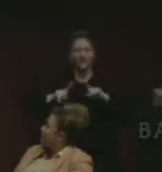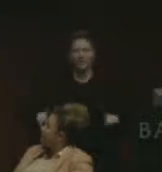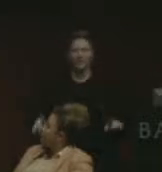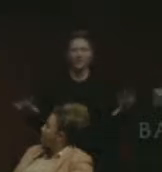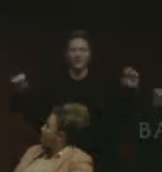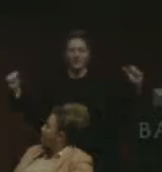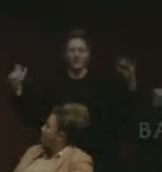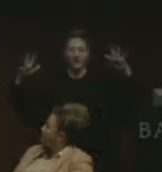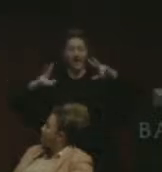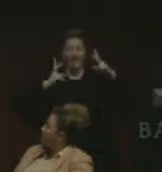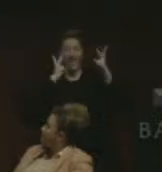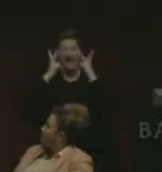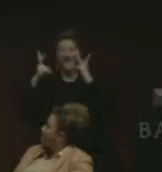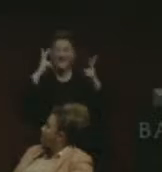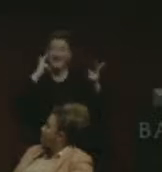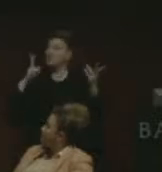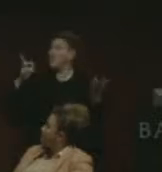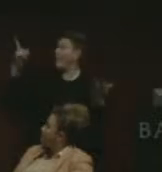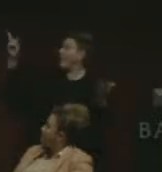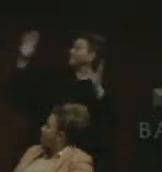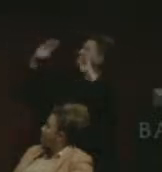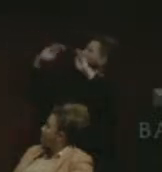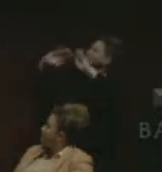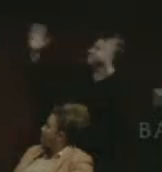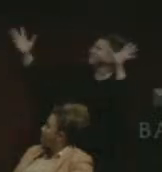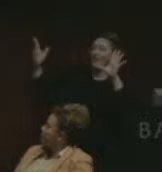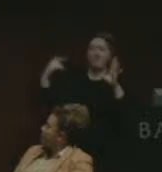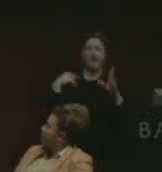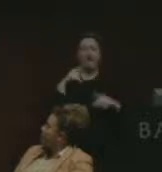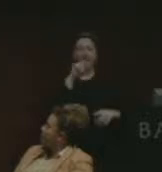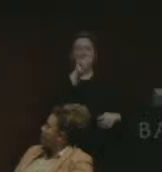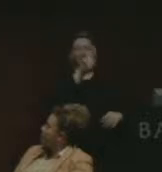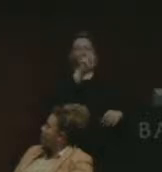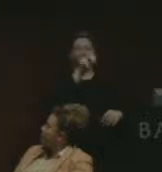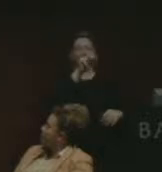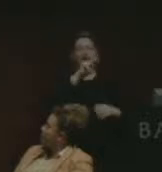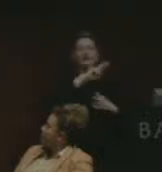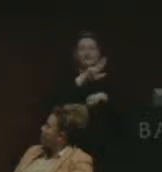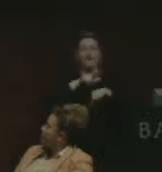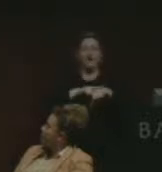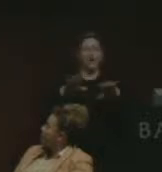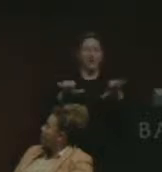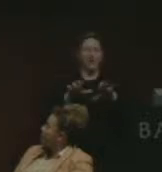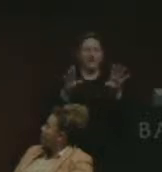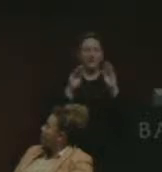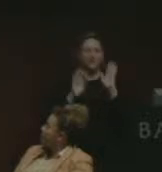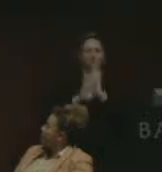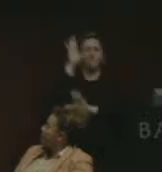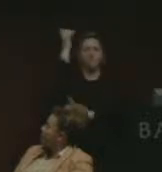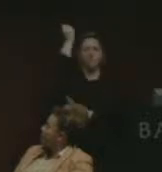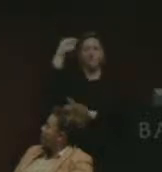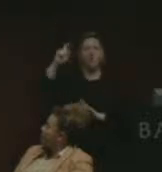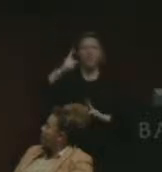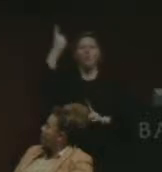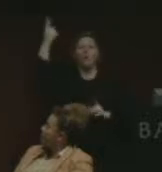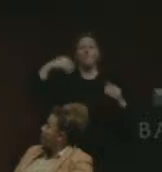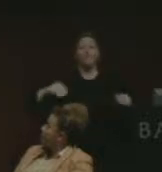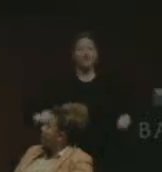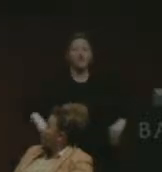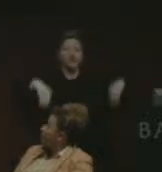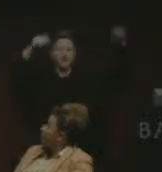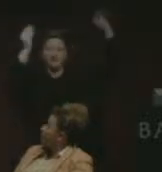scape became a really critical part of that transnational activist movement. And one person carried that entire